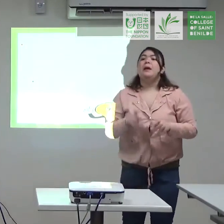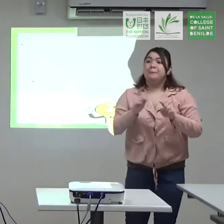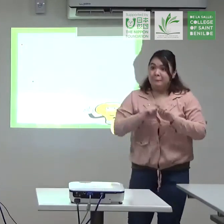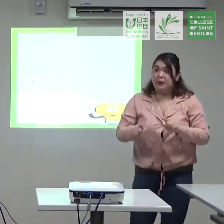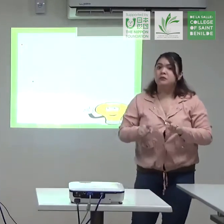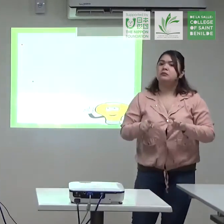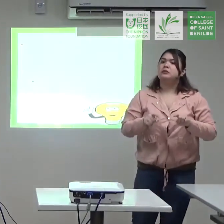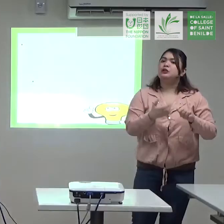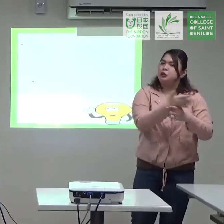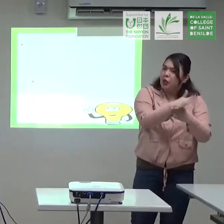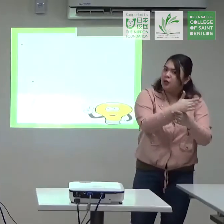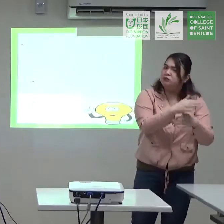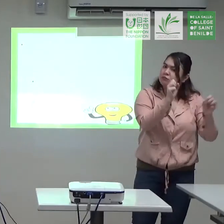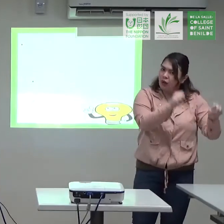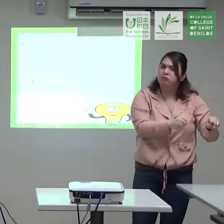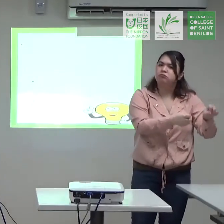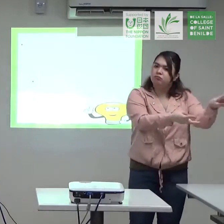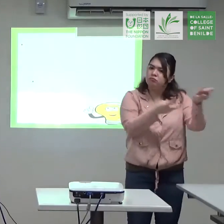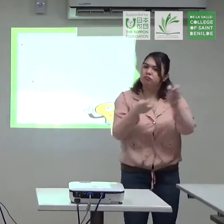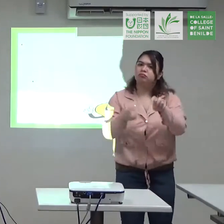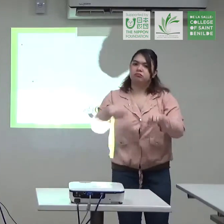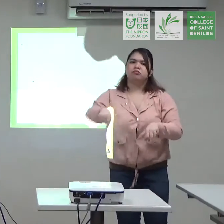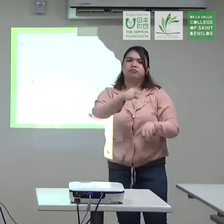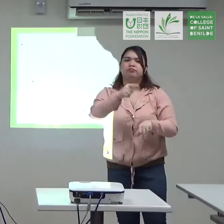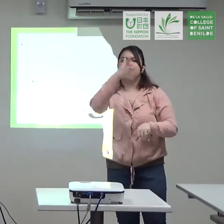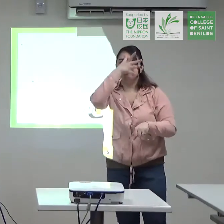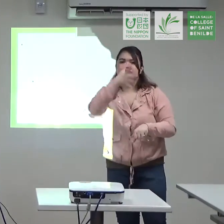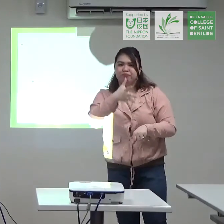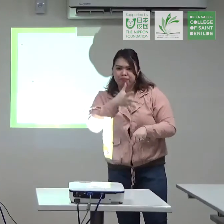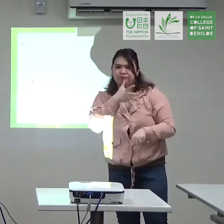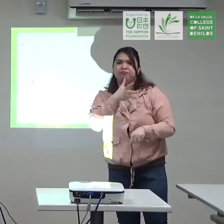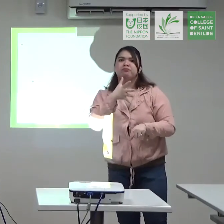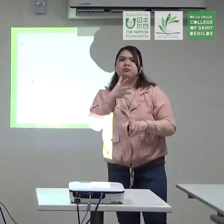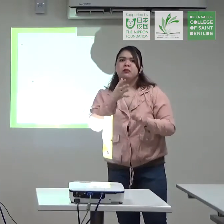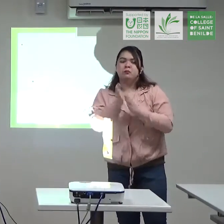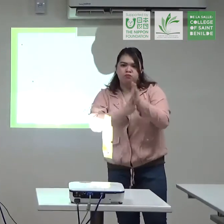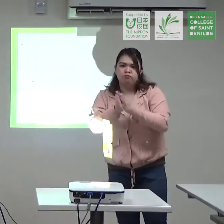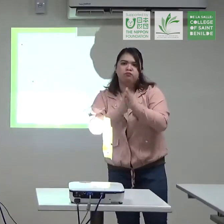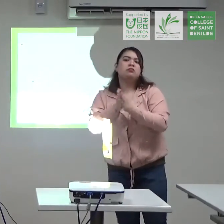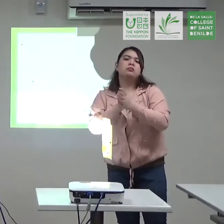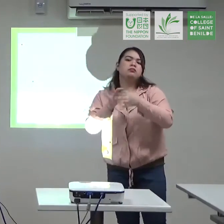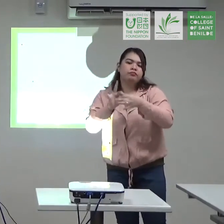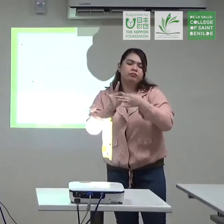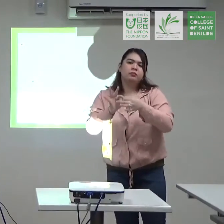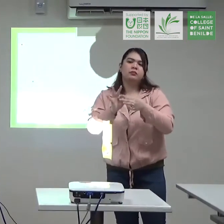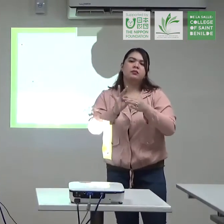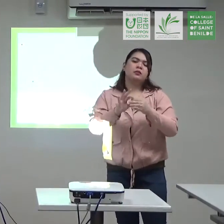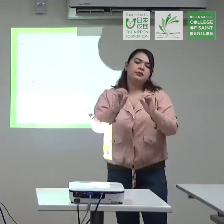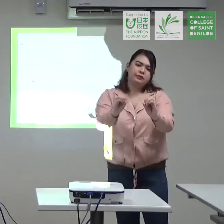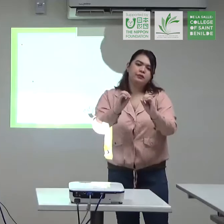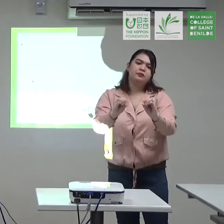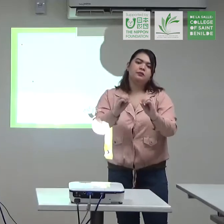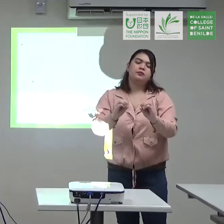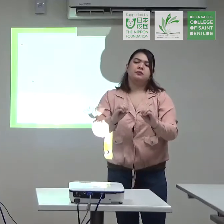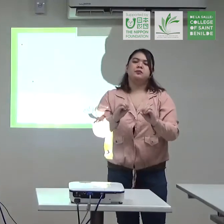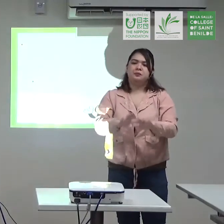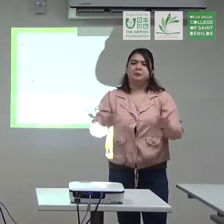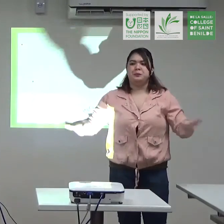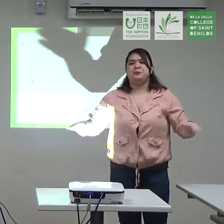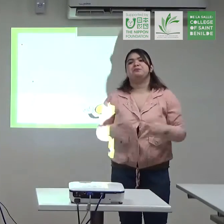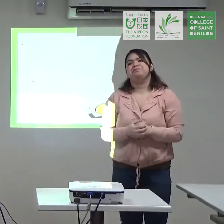bringing actively parent involvement into the classroom.